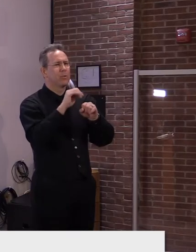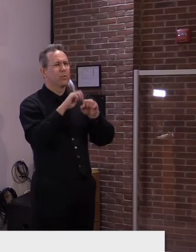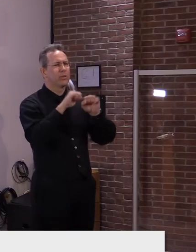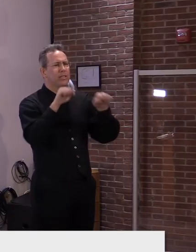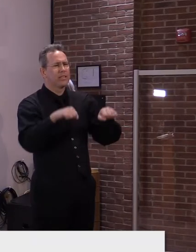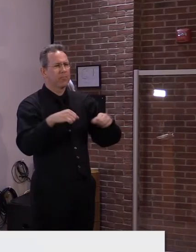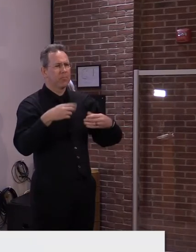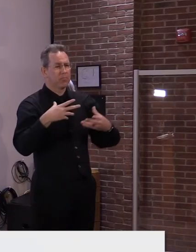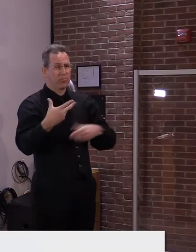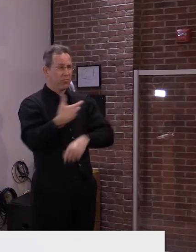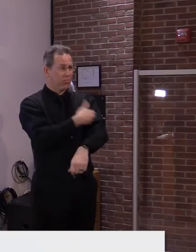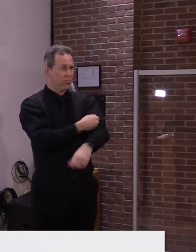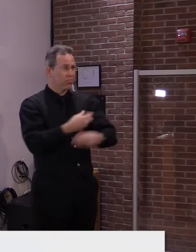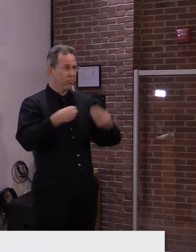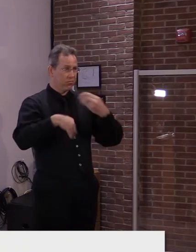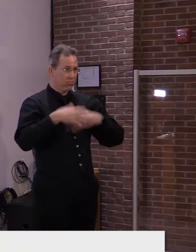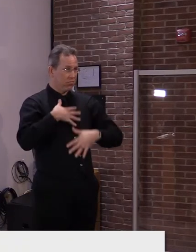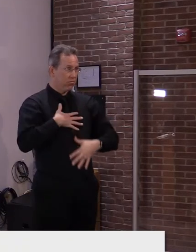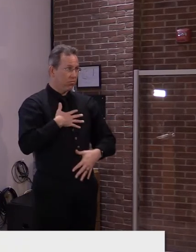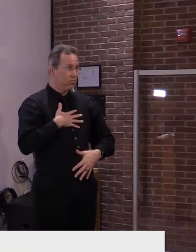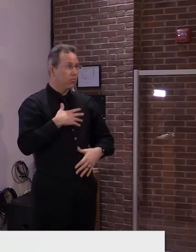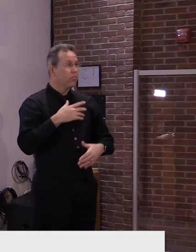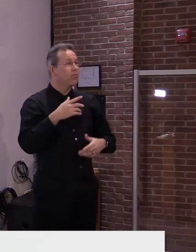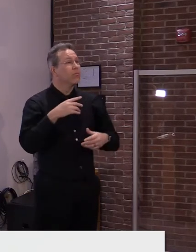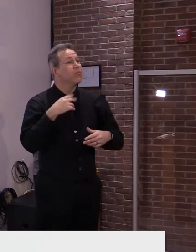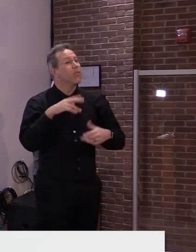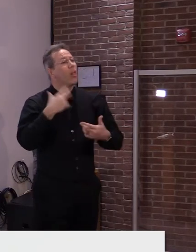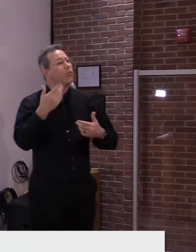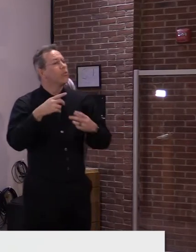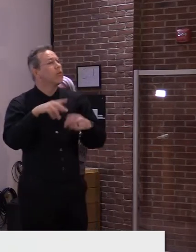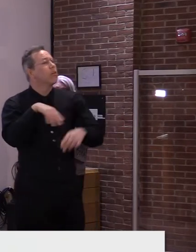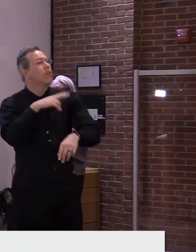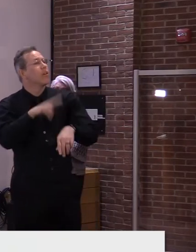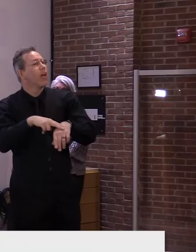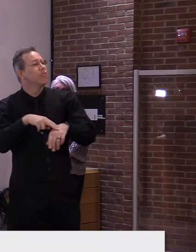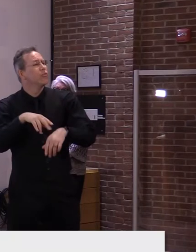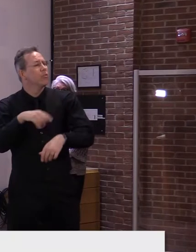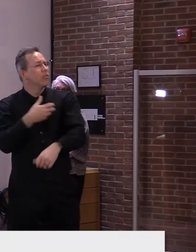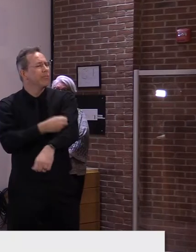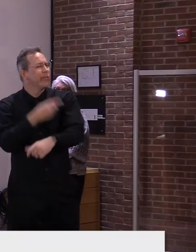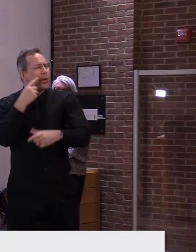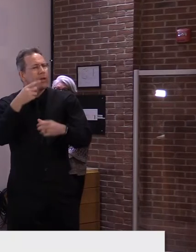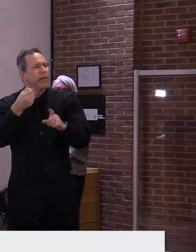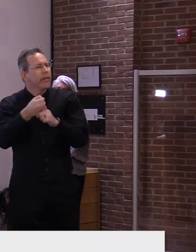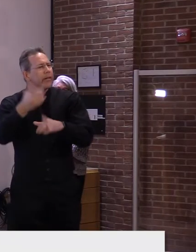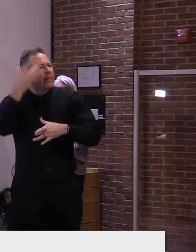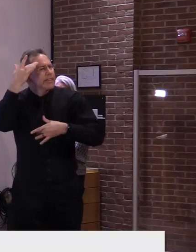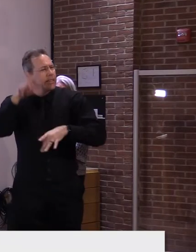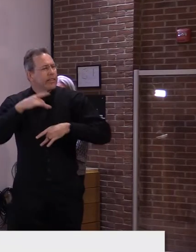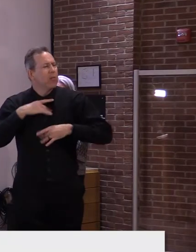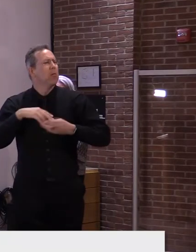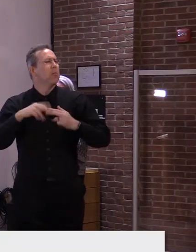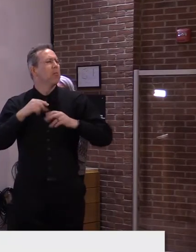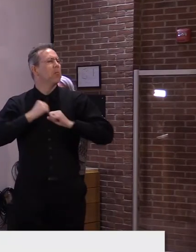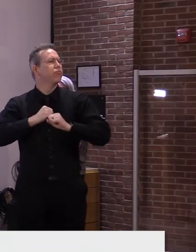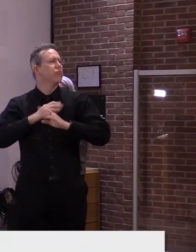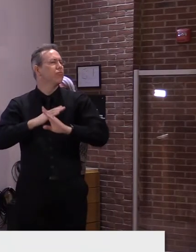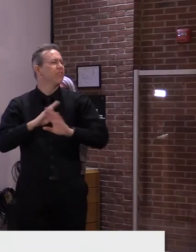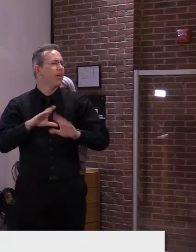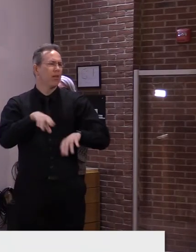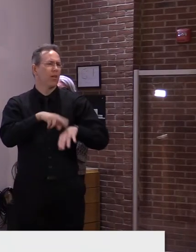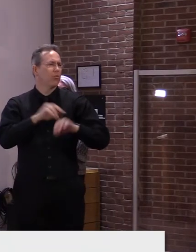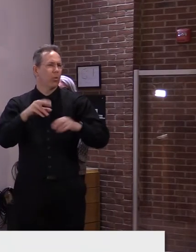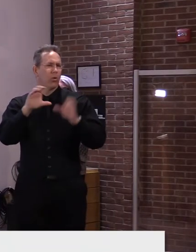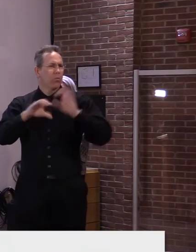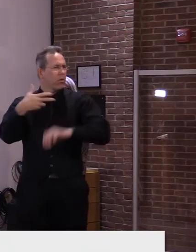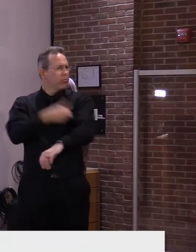and then develop antibody responses. And the other type is vaccine-mediated immunity, because you got the vaccine. We